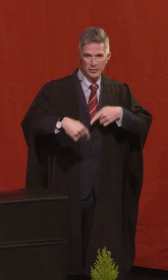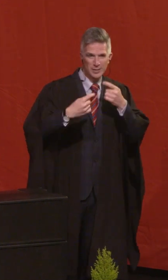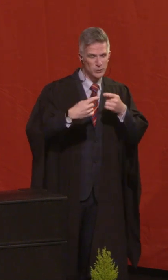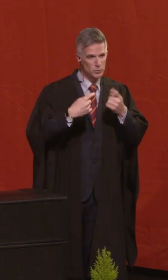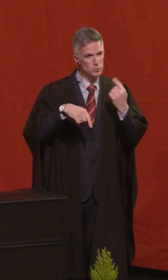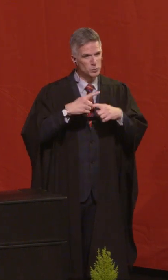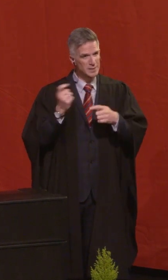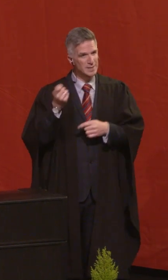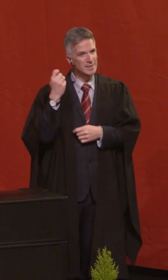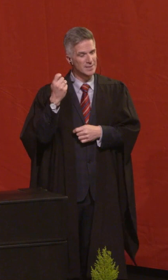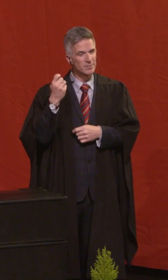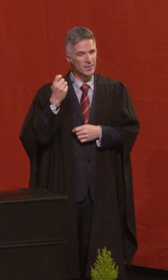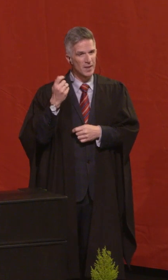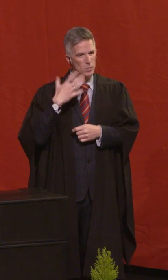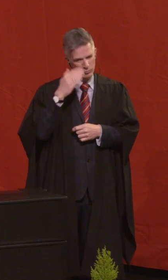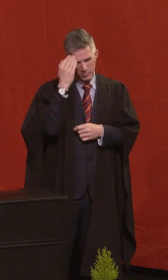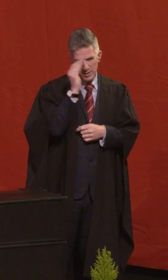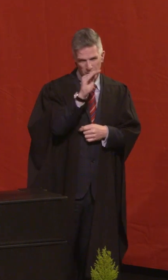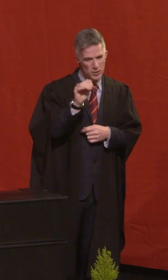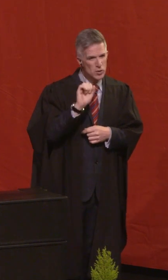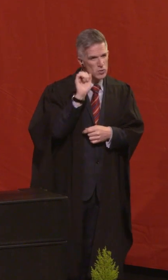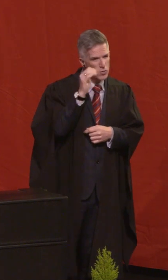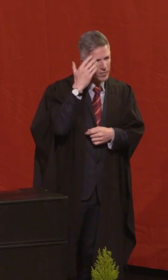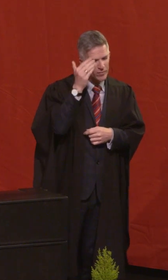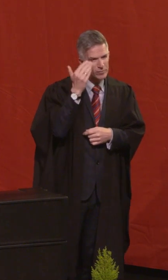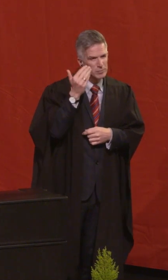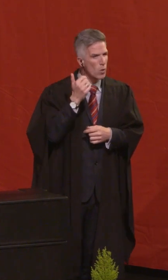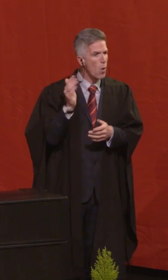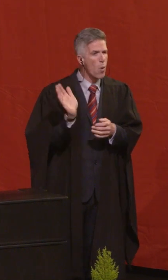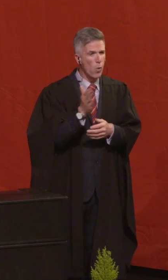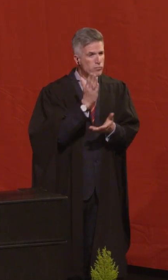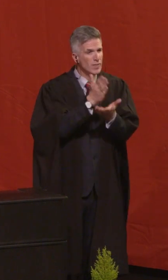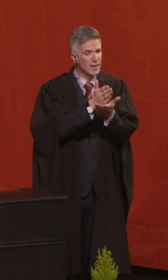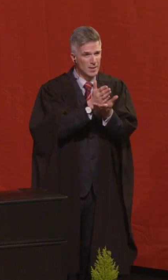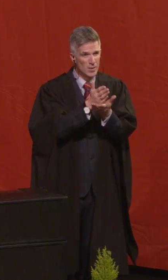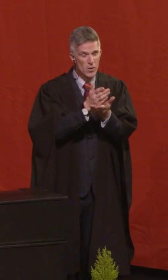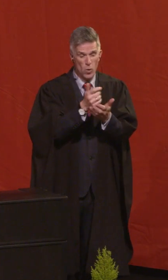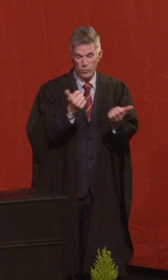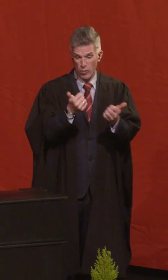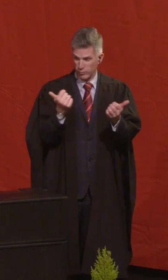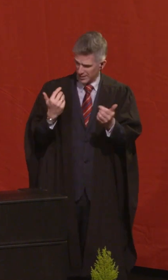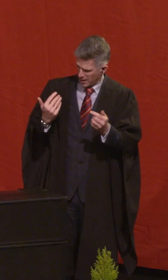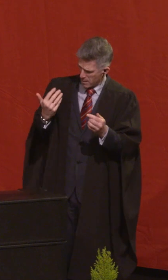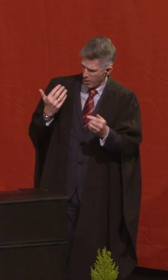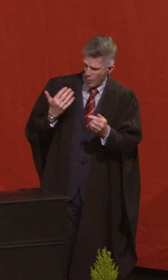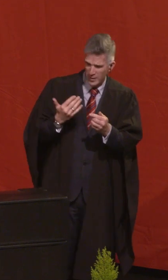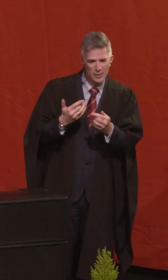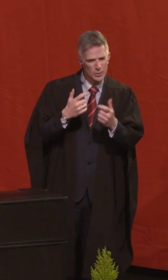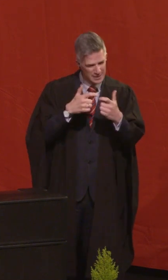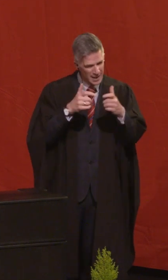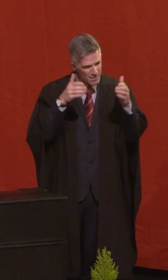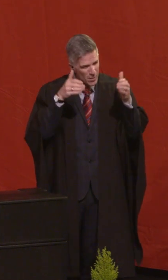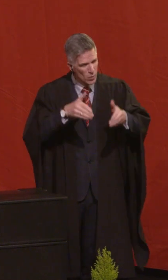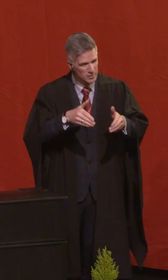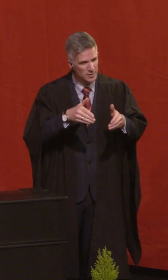I want to remind you today that all your dreams are valid and you've already come a very long way. So stay focused